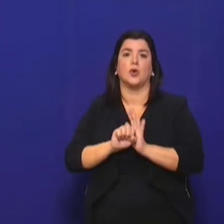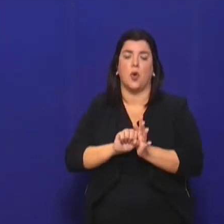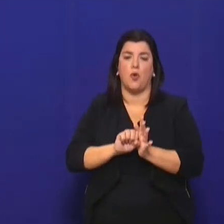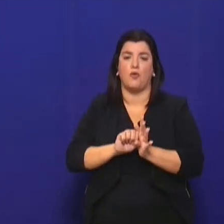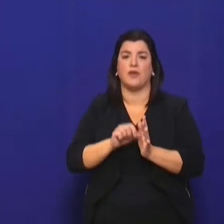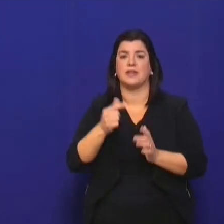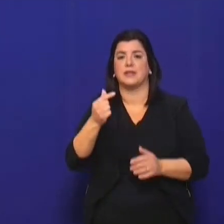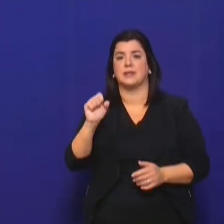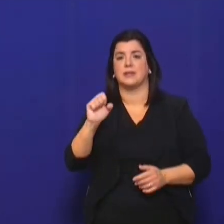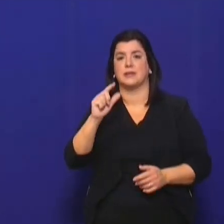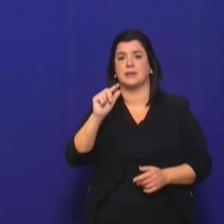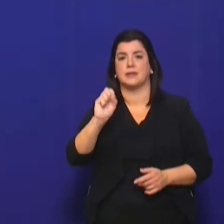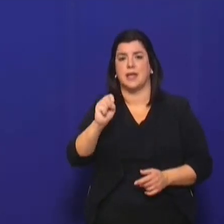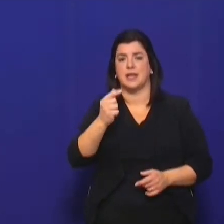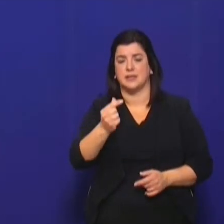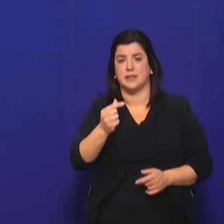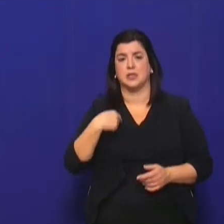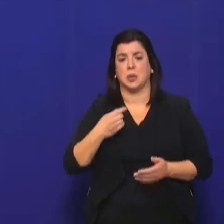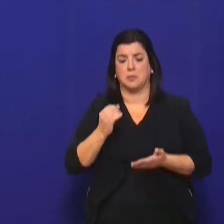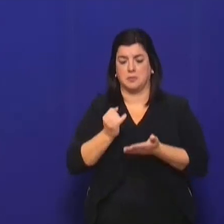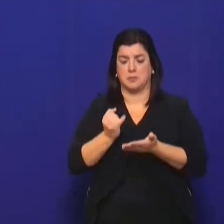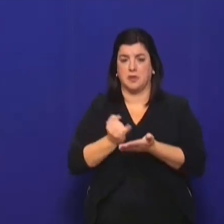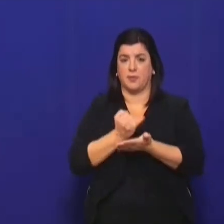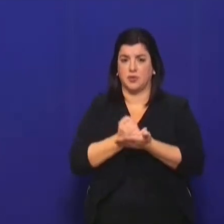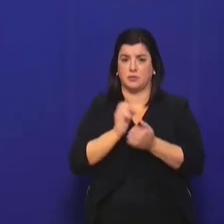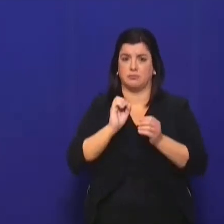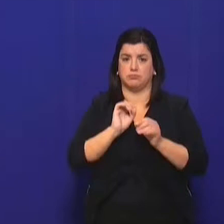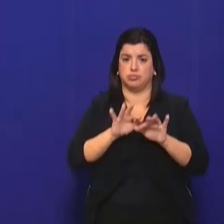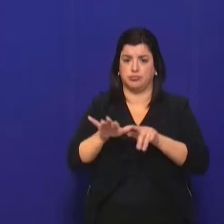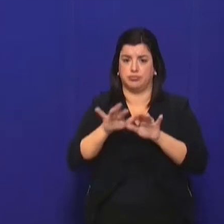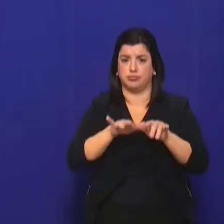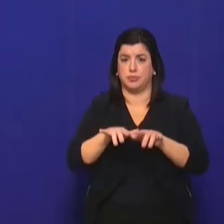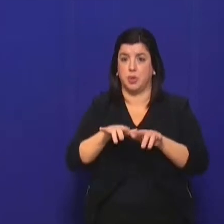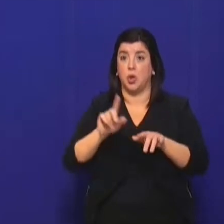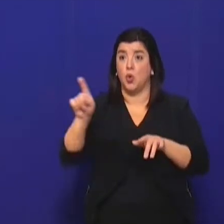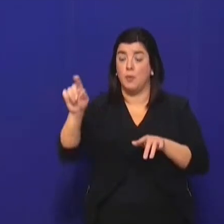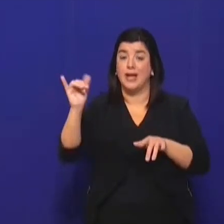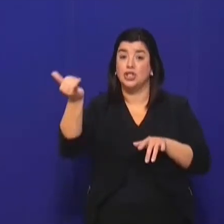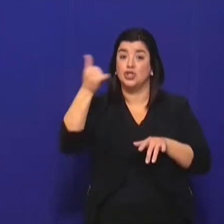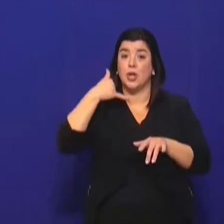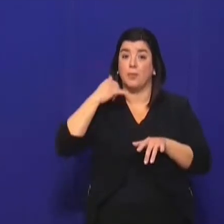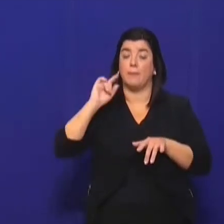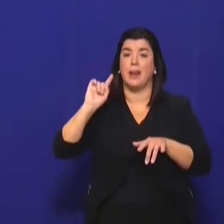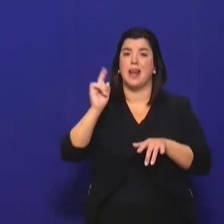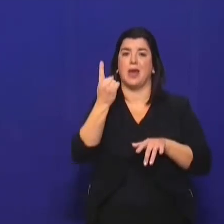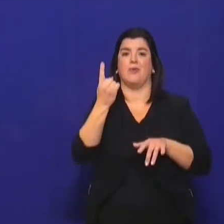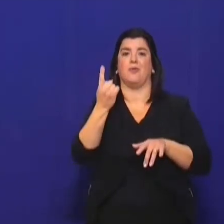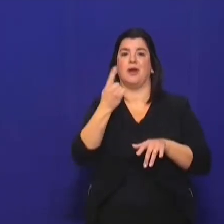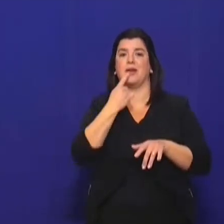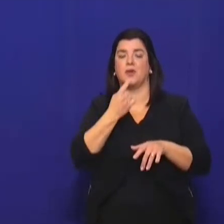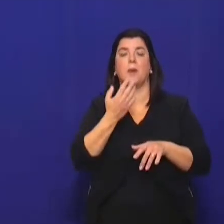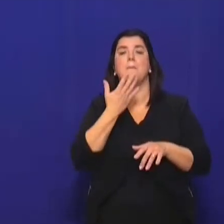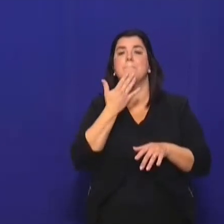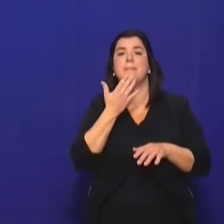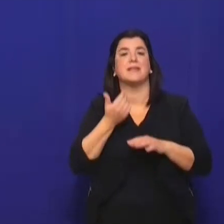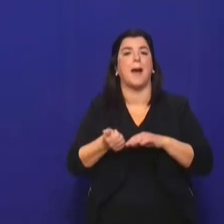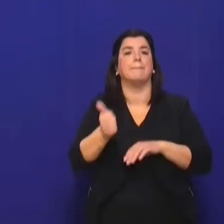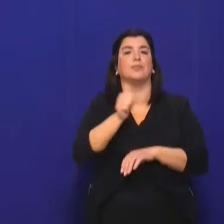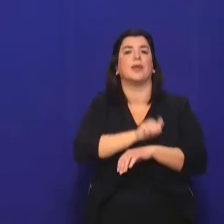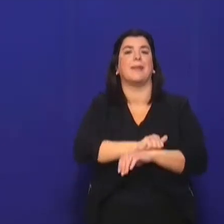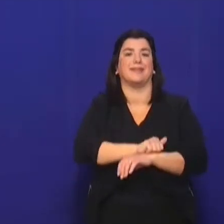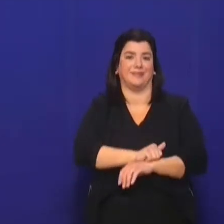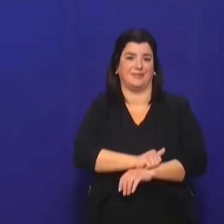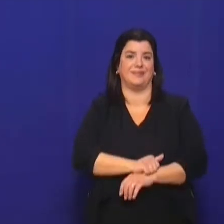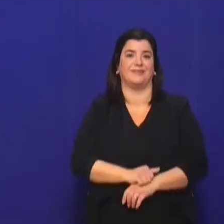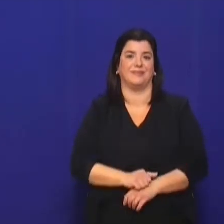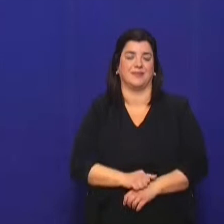govittest.gov.mt kif tibbukjaw tagħtu d-dettalji tagħkom inkun nistgħu nċemplulkom mill-ewwel u nalertjawkom ukoll meta huwa l-appuntament